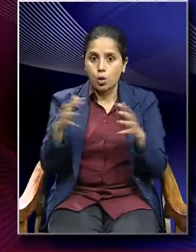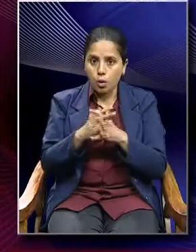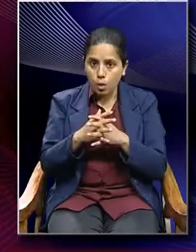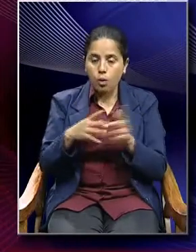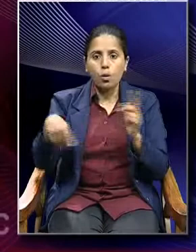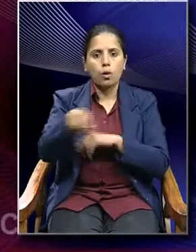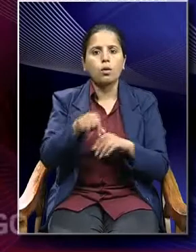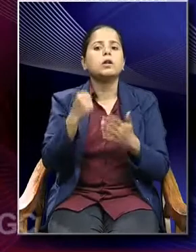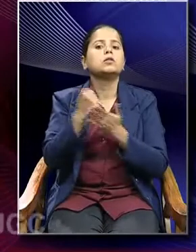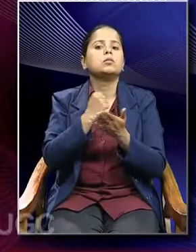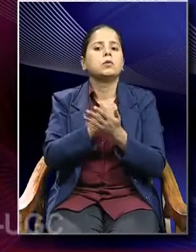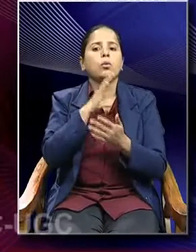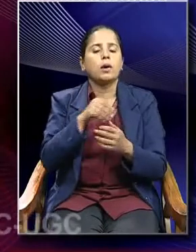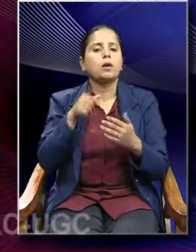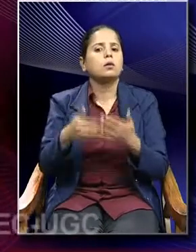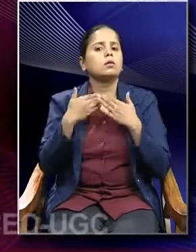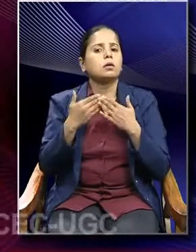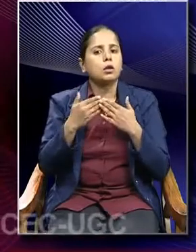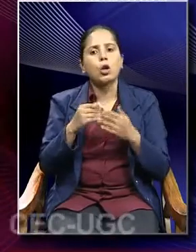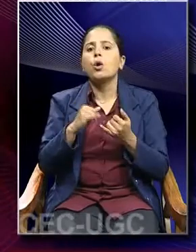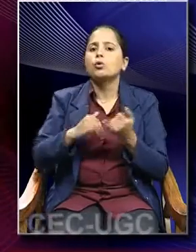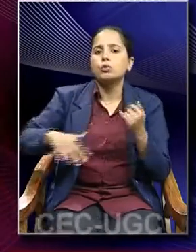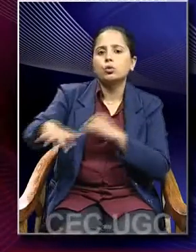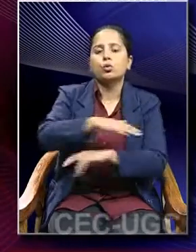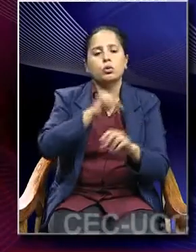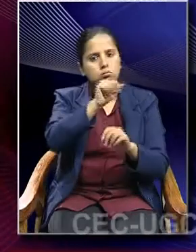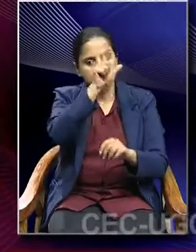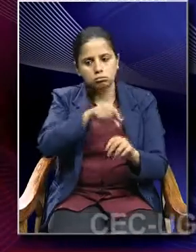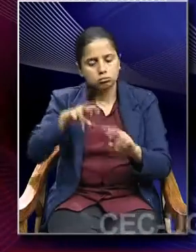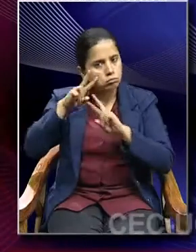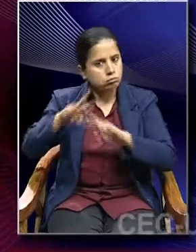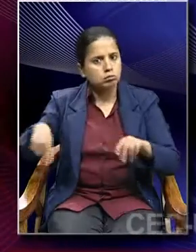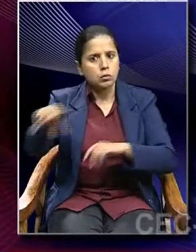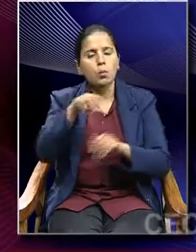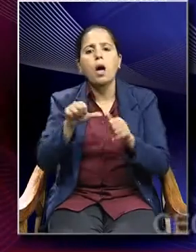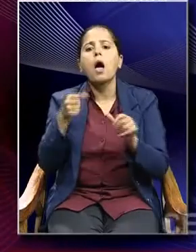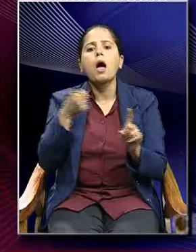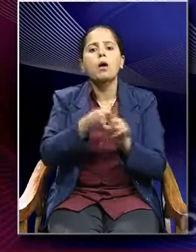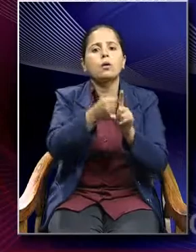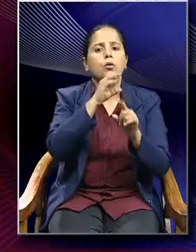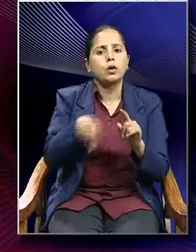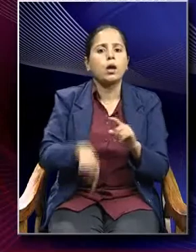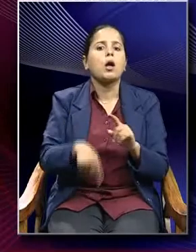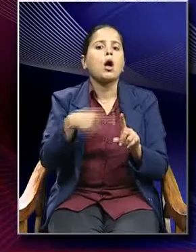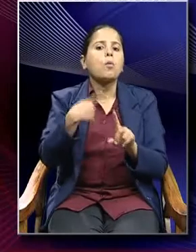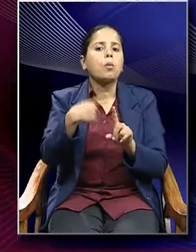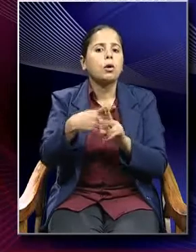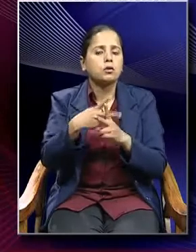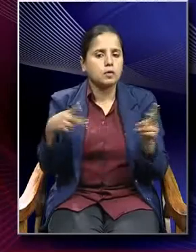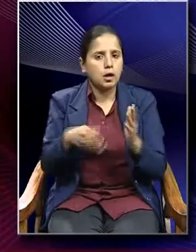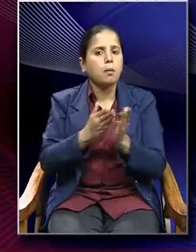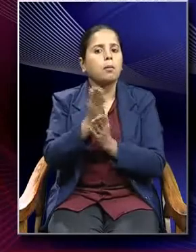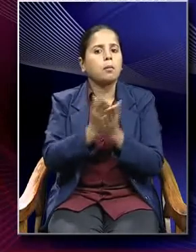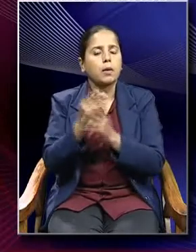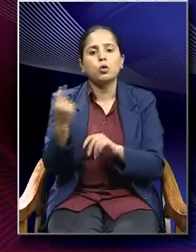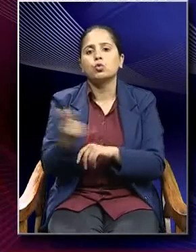be the subject of study of sociologists. He advocated the use of positivist method as